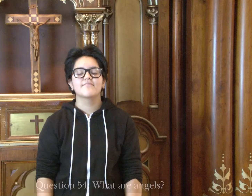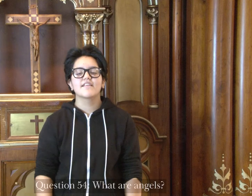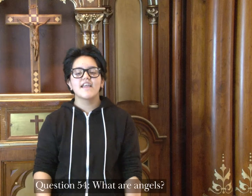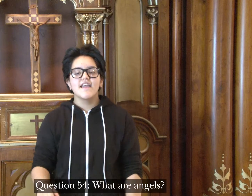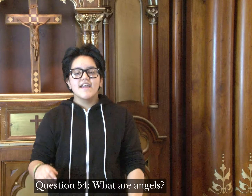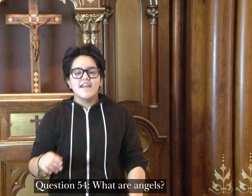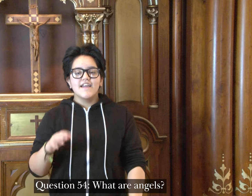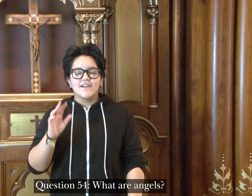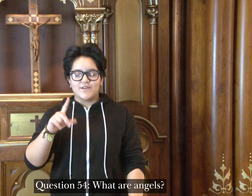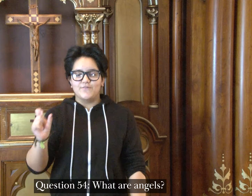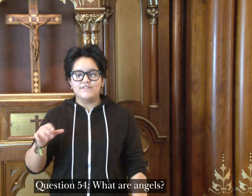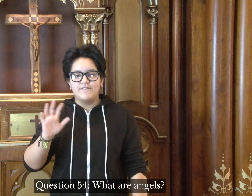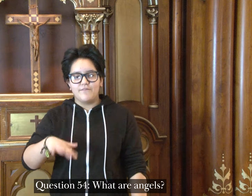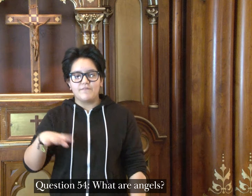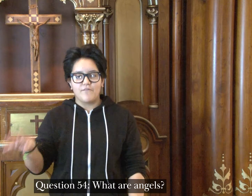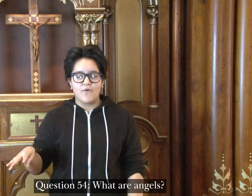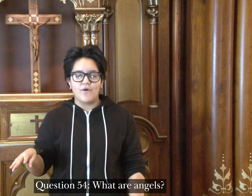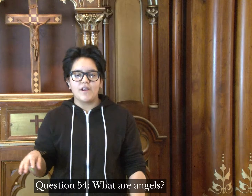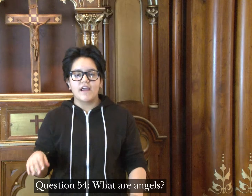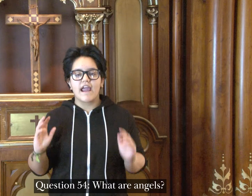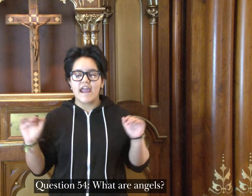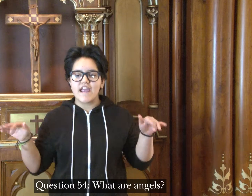Question 54. What are angels?